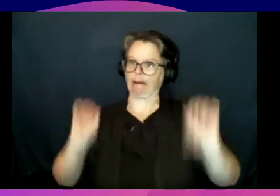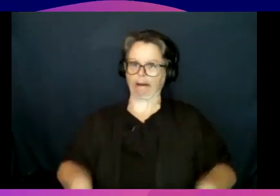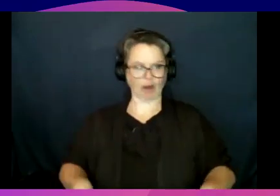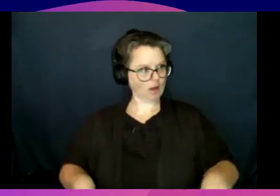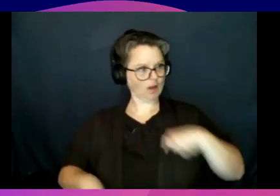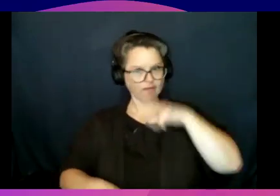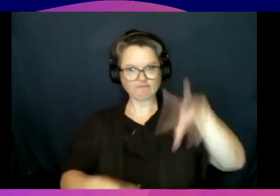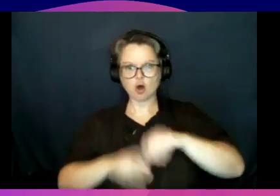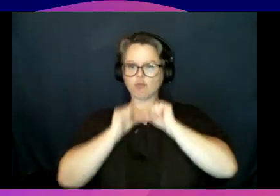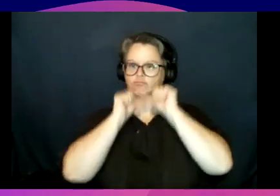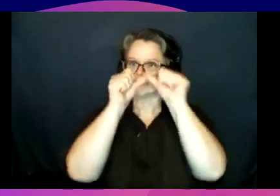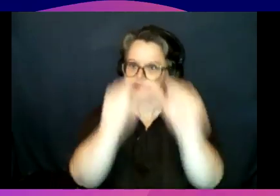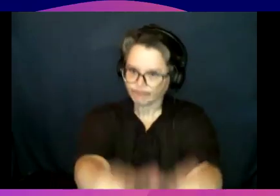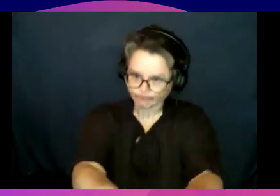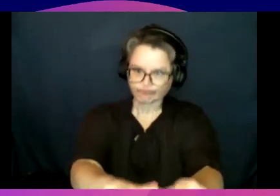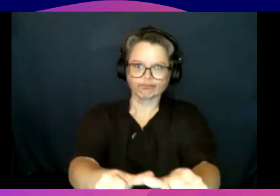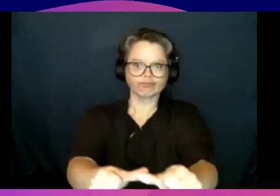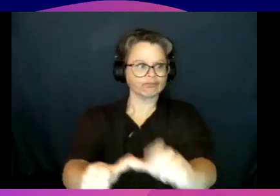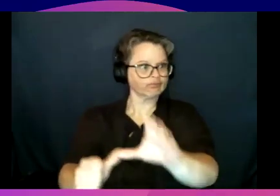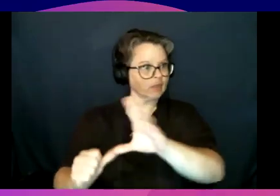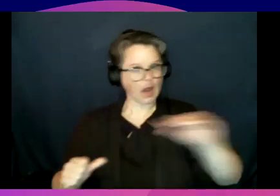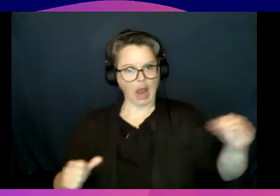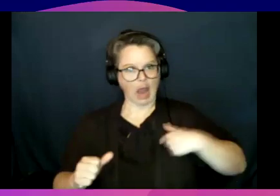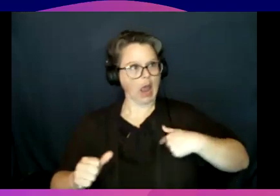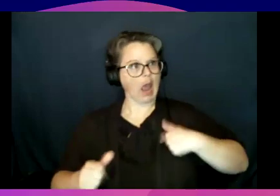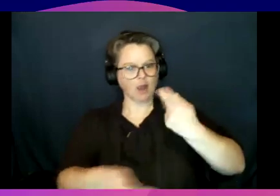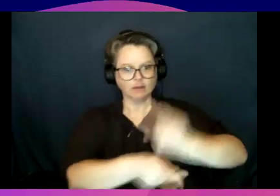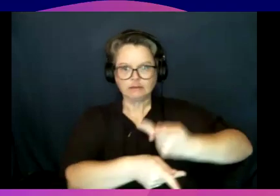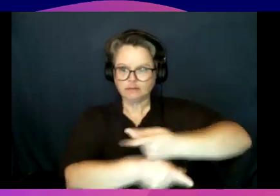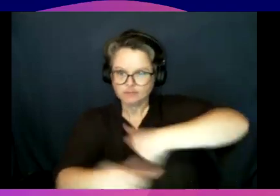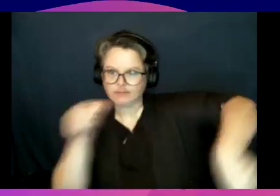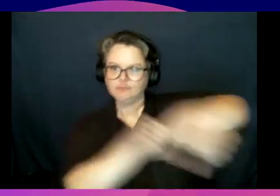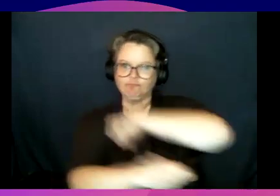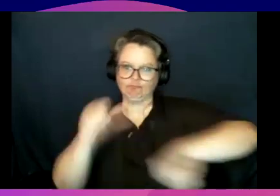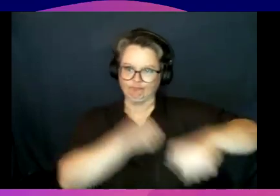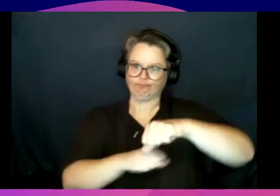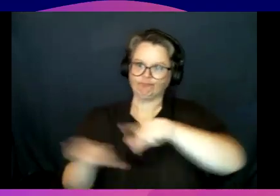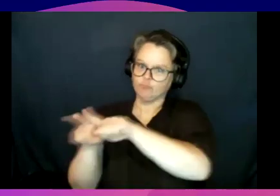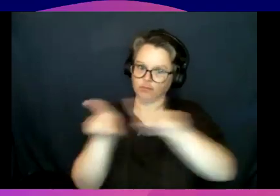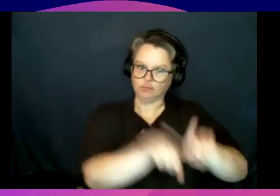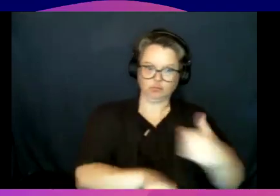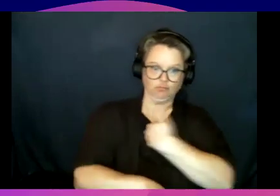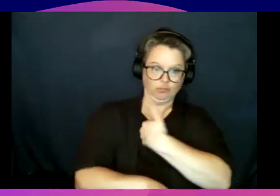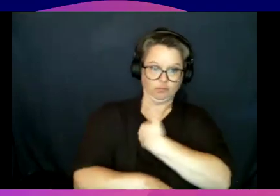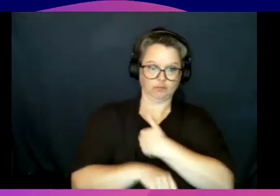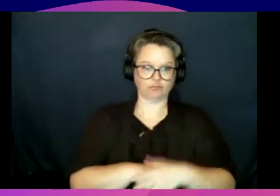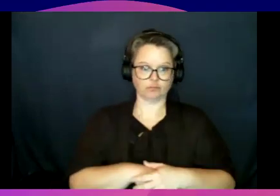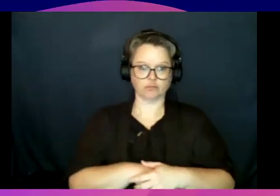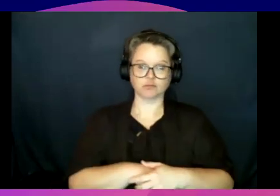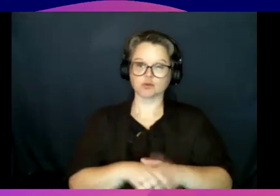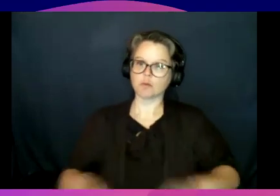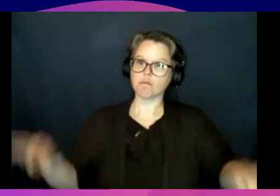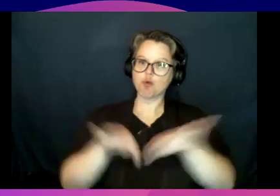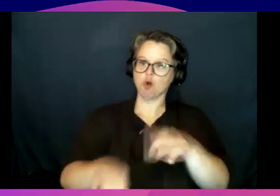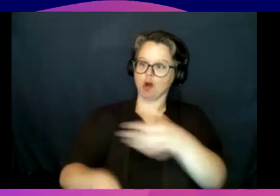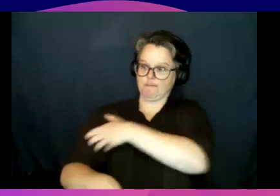work to empower ourselves and others through validation and choice. And we spend a lot of time with support because we were thinking about